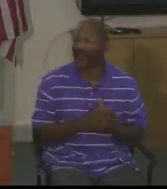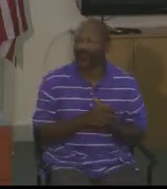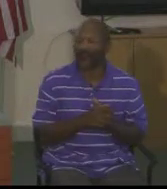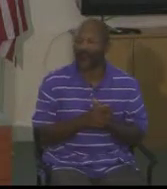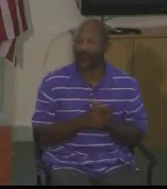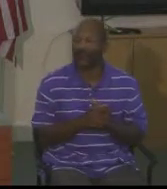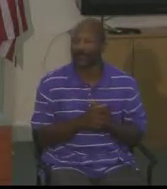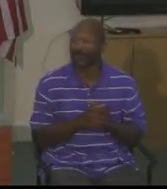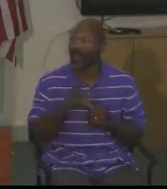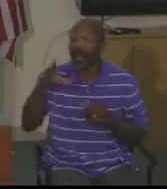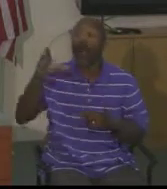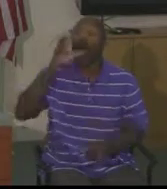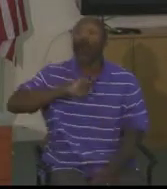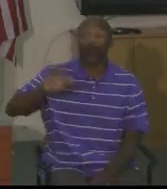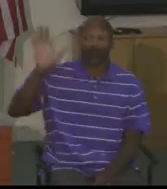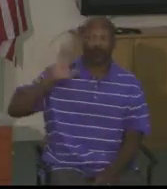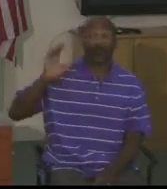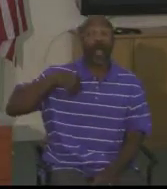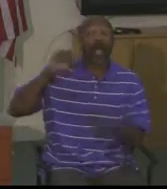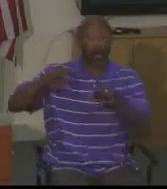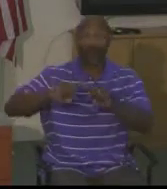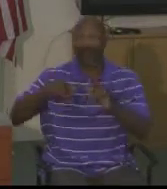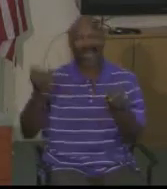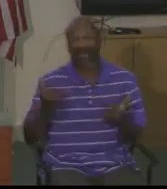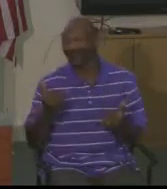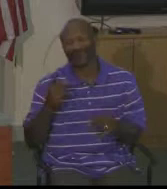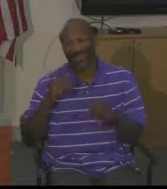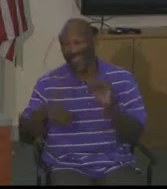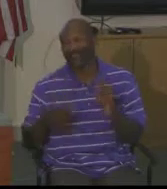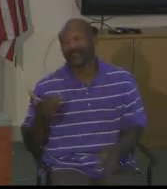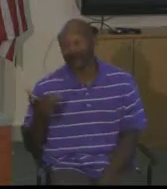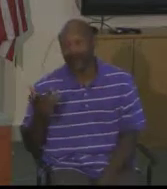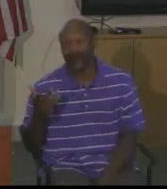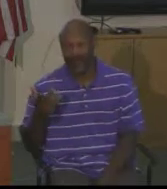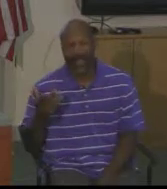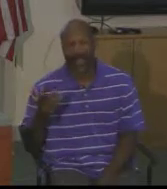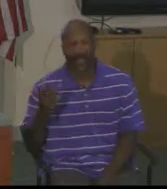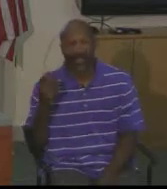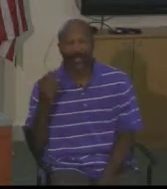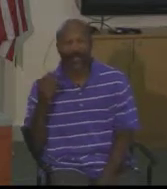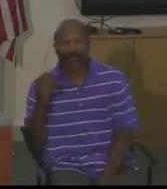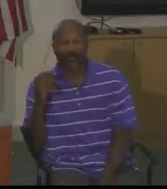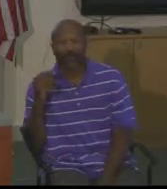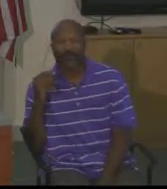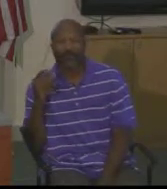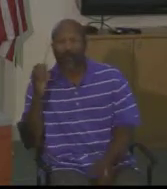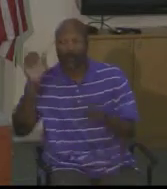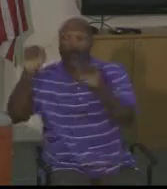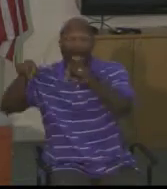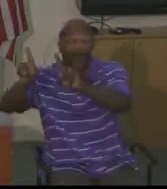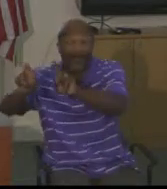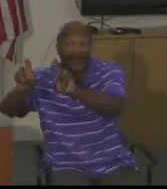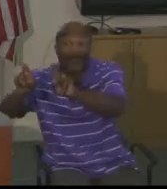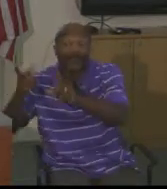Okay, shoot. In the old days I could, but nowadays I can't. Okay. But we can test your